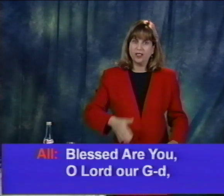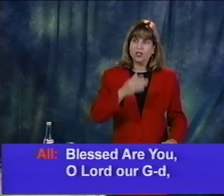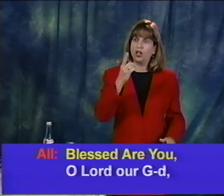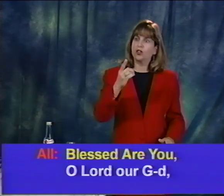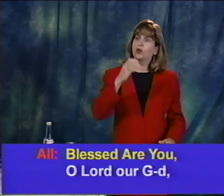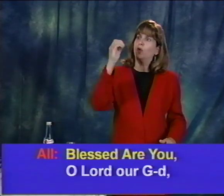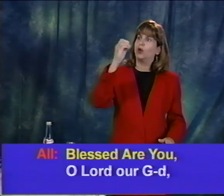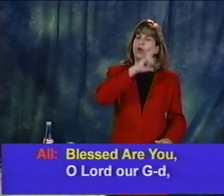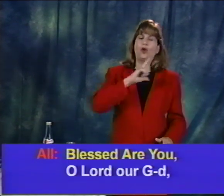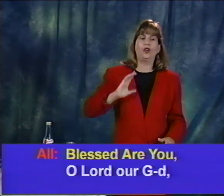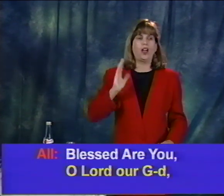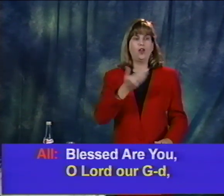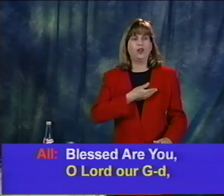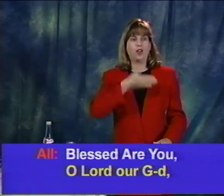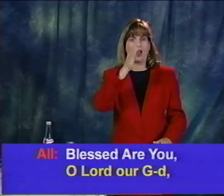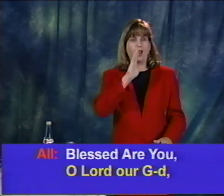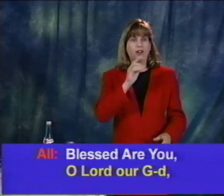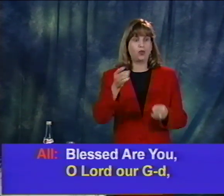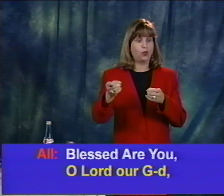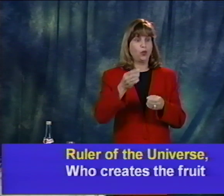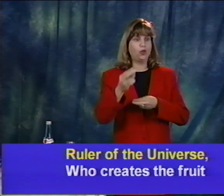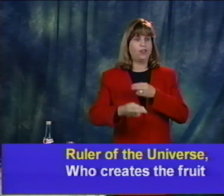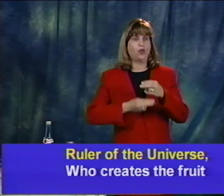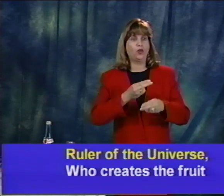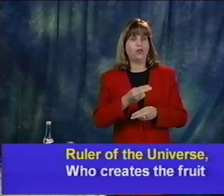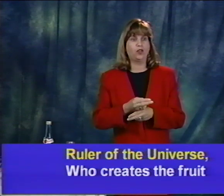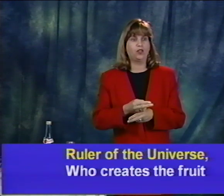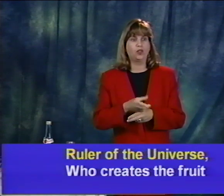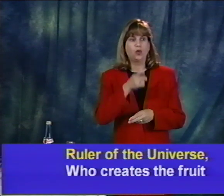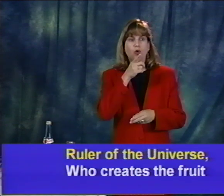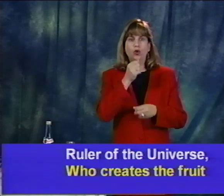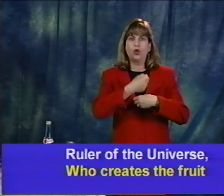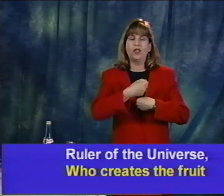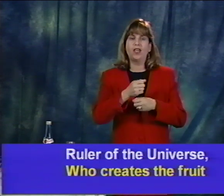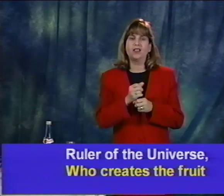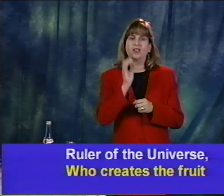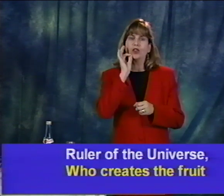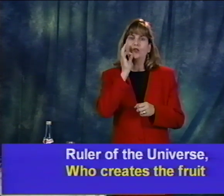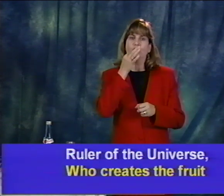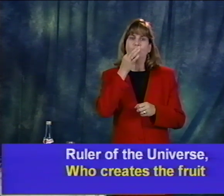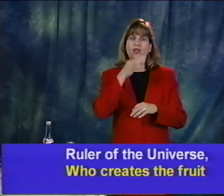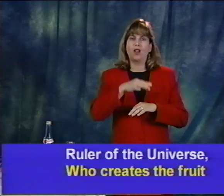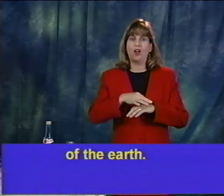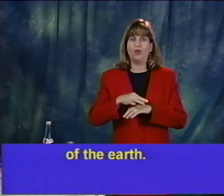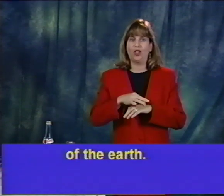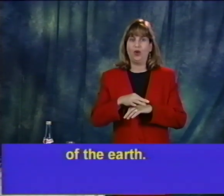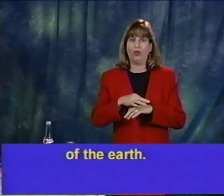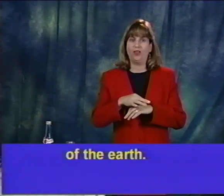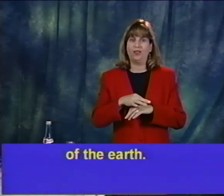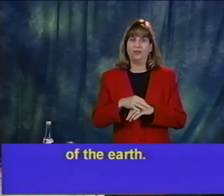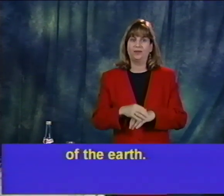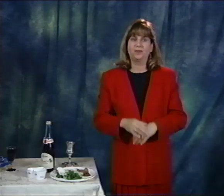"Blessed are you, O Lord our God, ruler of the universe, who creates the fruit of the earth.